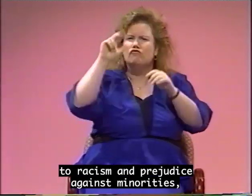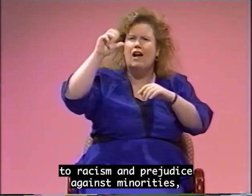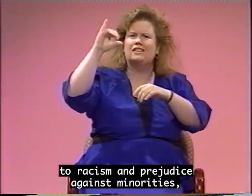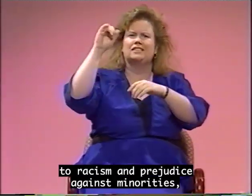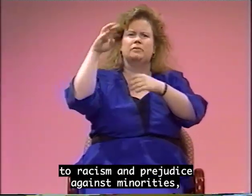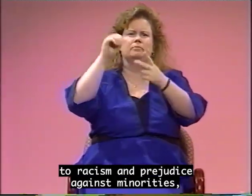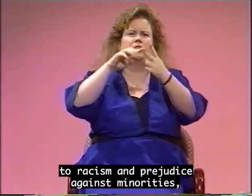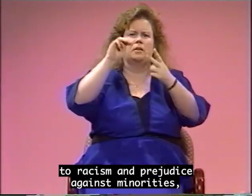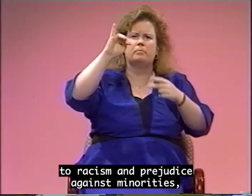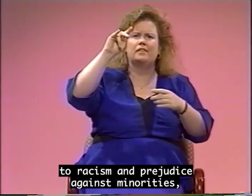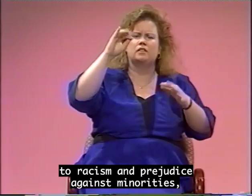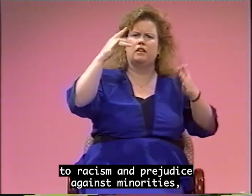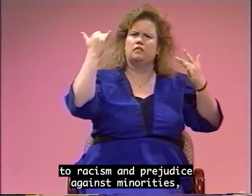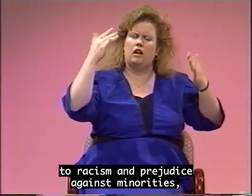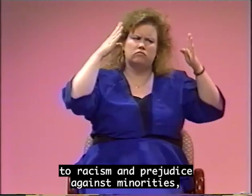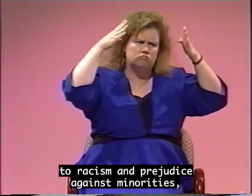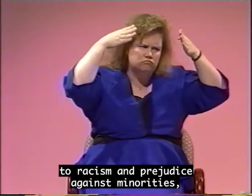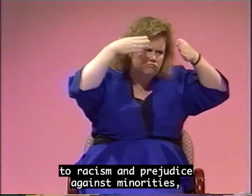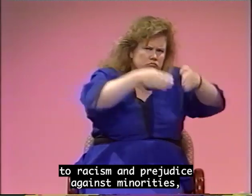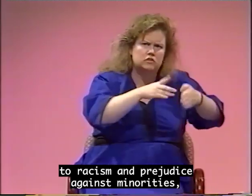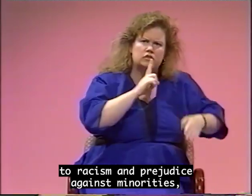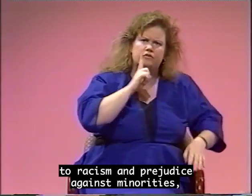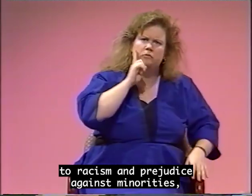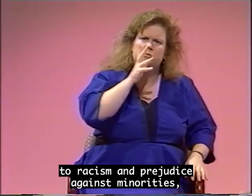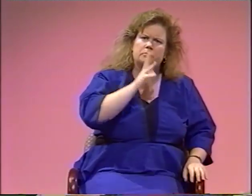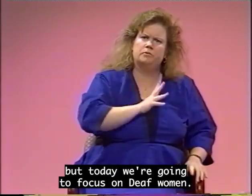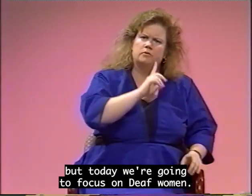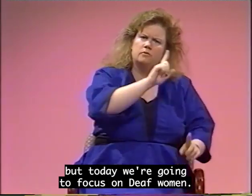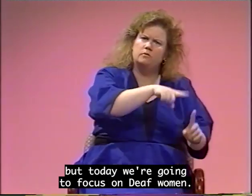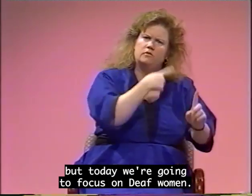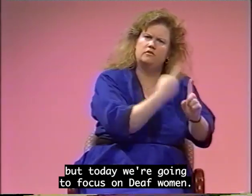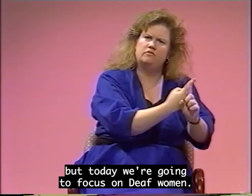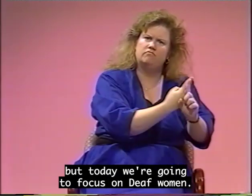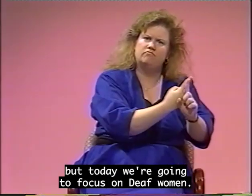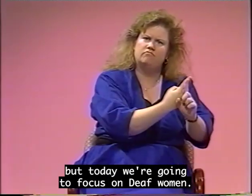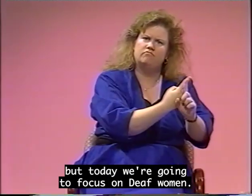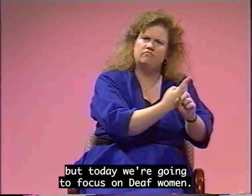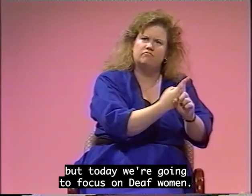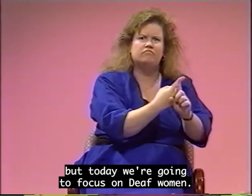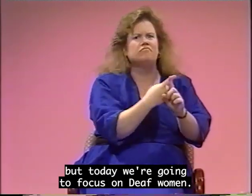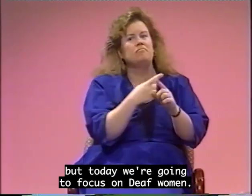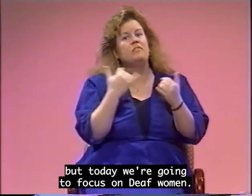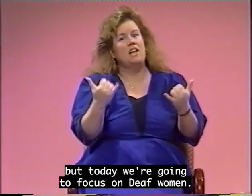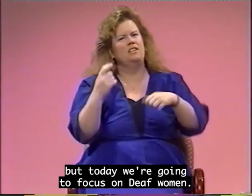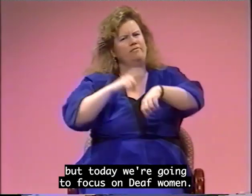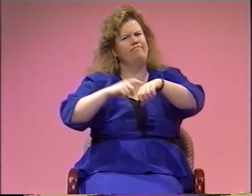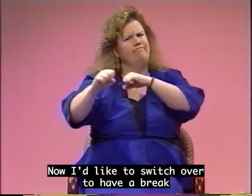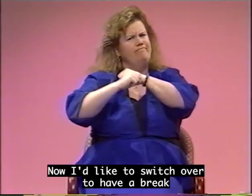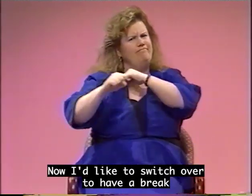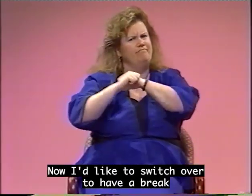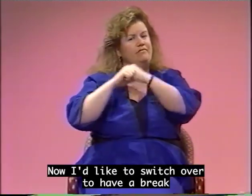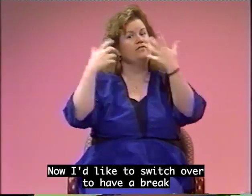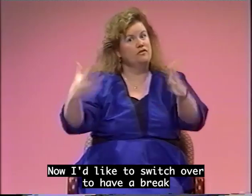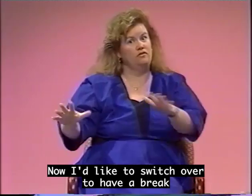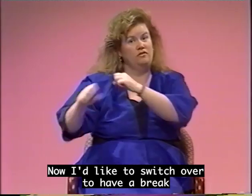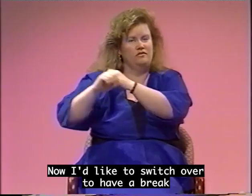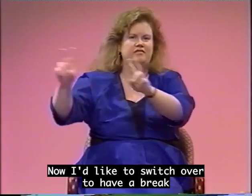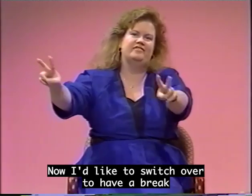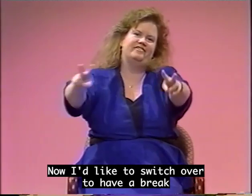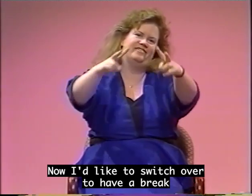related to racism and prejudice against minorities, but today we're going to focus on deaf women. Now I'd like to switch over to have